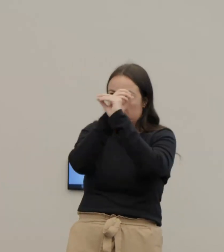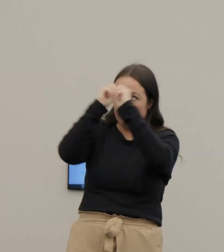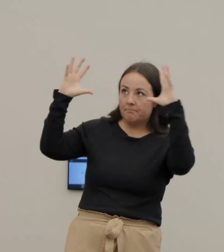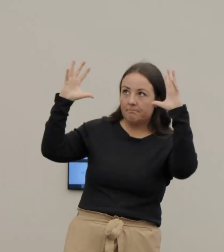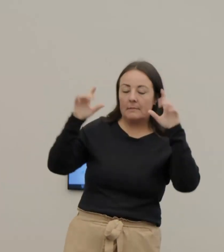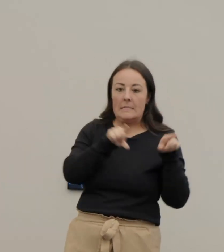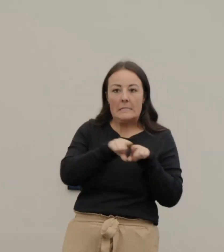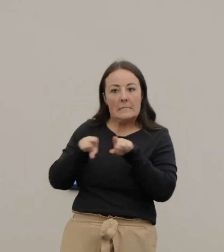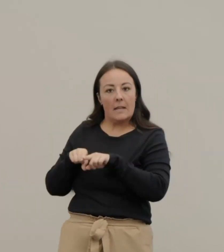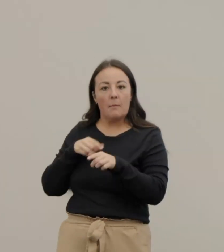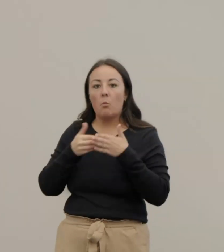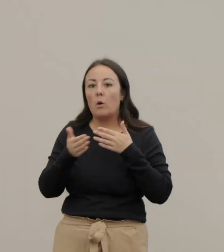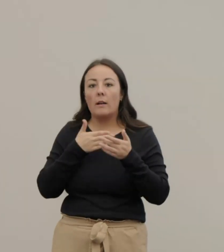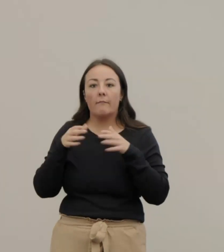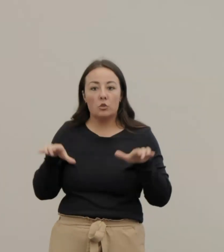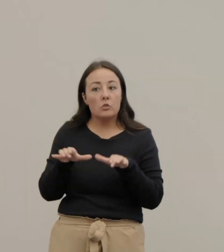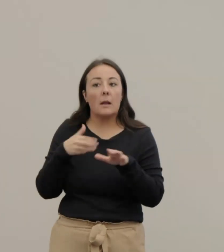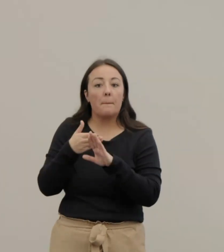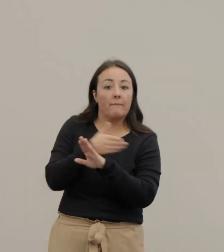because whatever was done before April 24th,